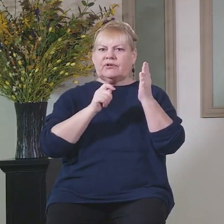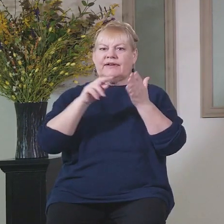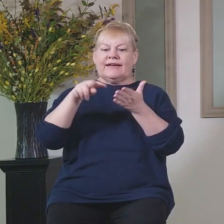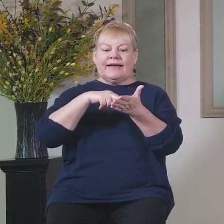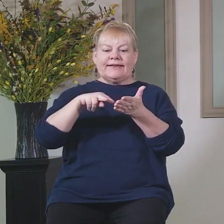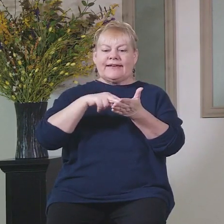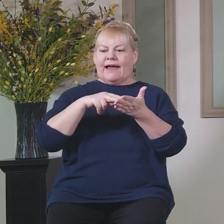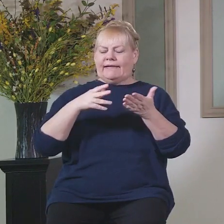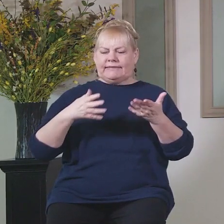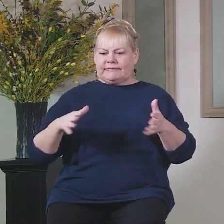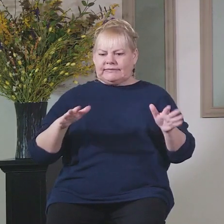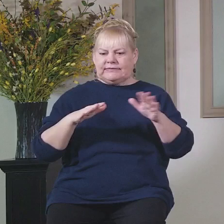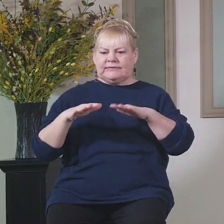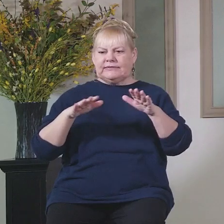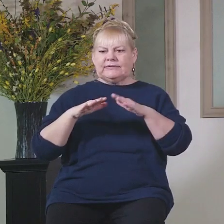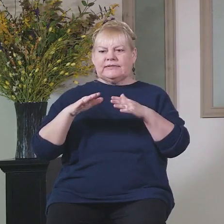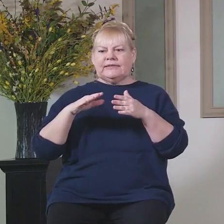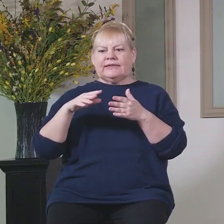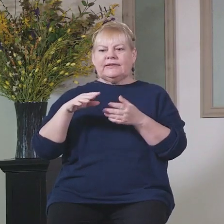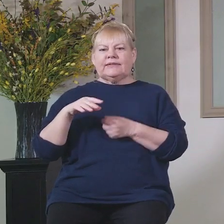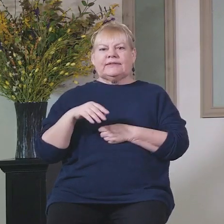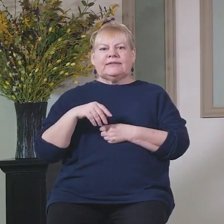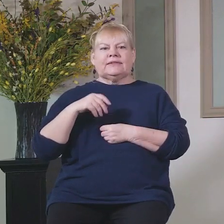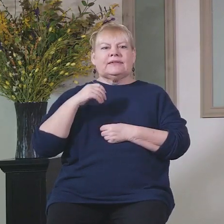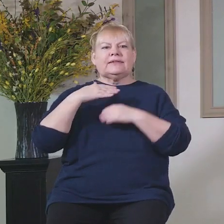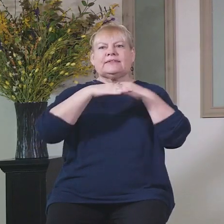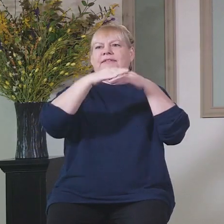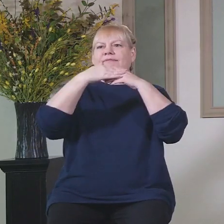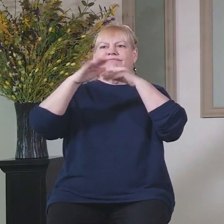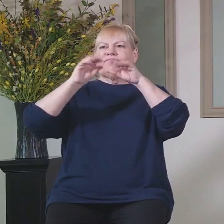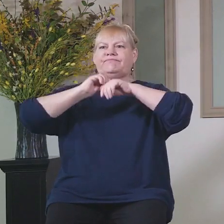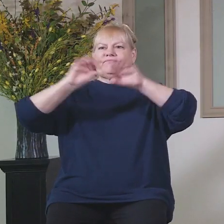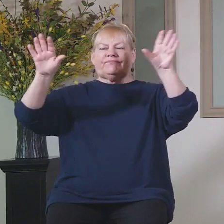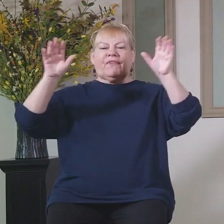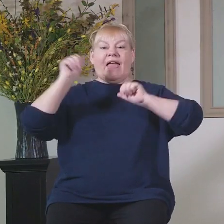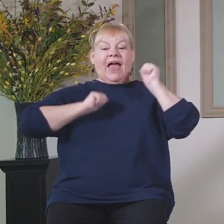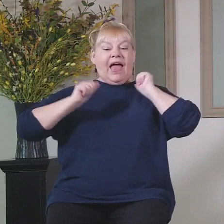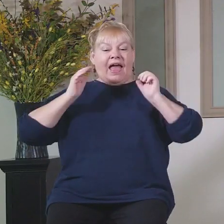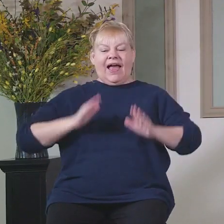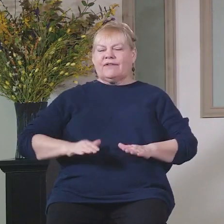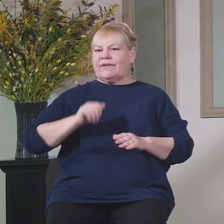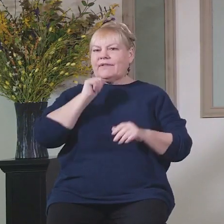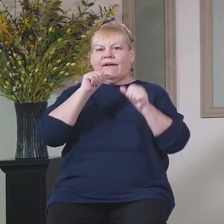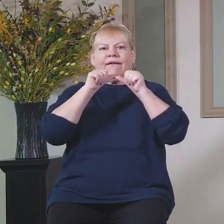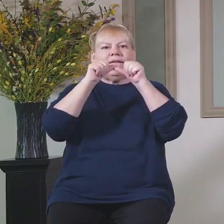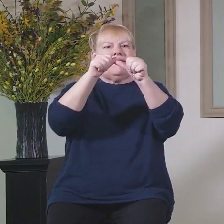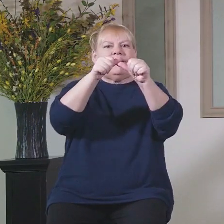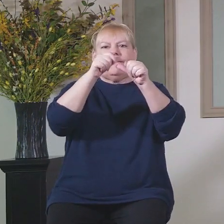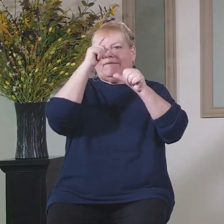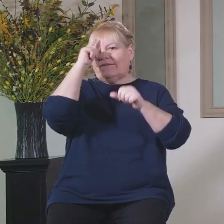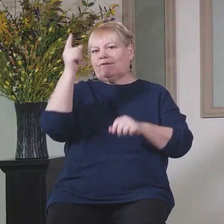moves. Actors get put out to pasture. Talent fades because nothing lasts forever.